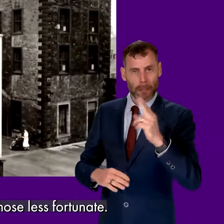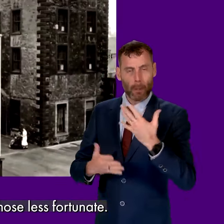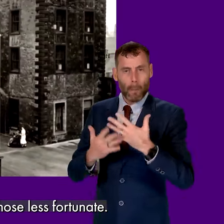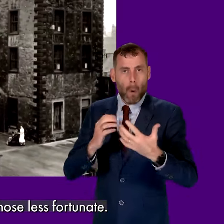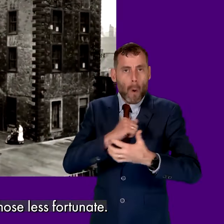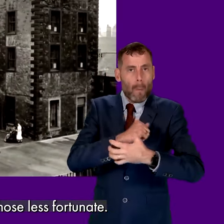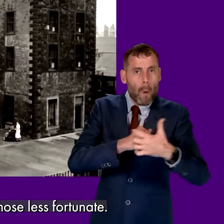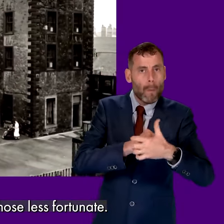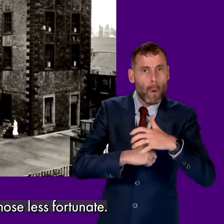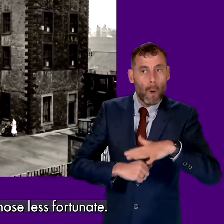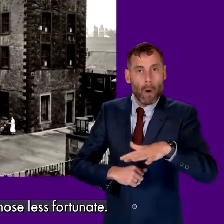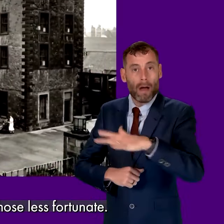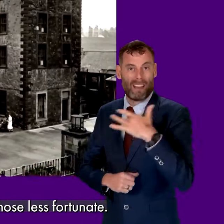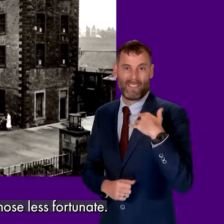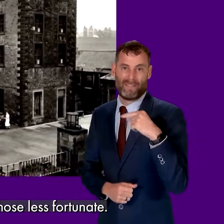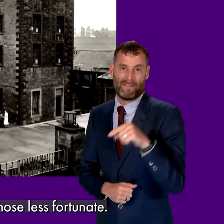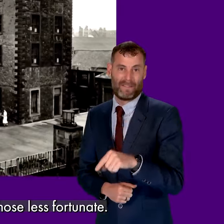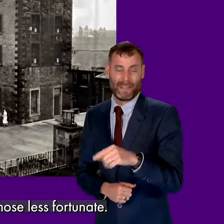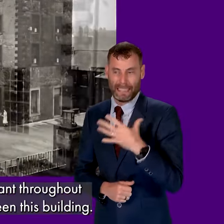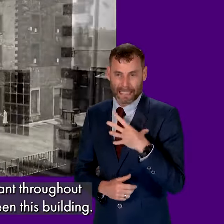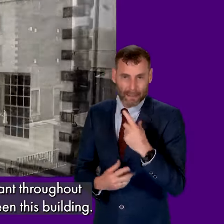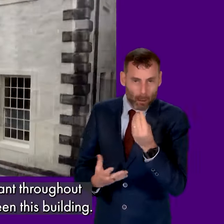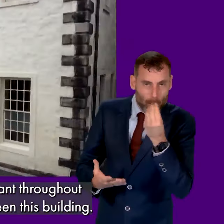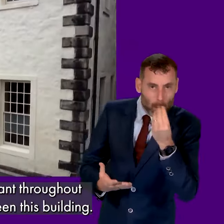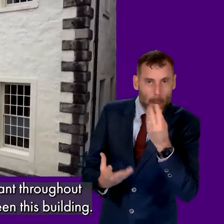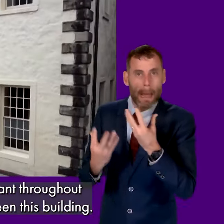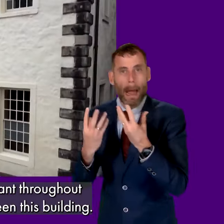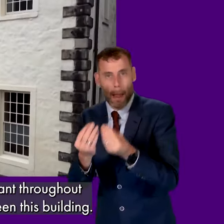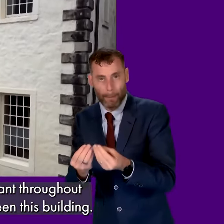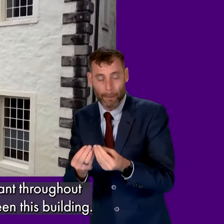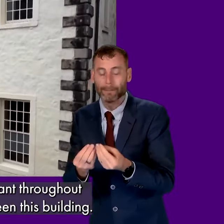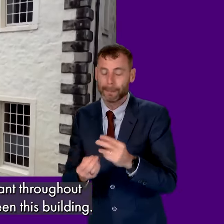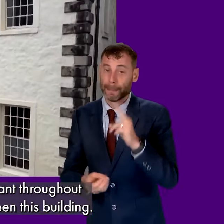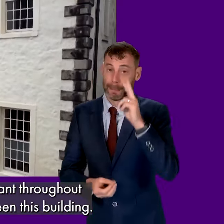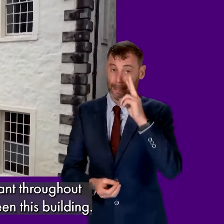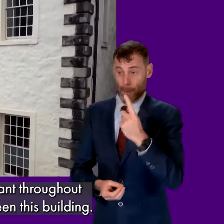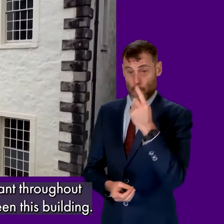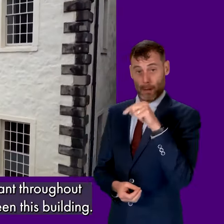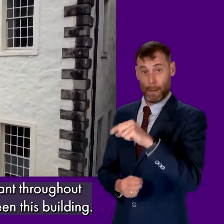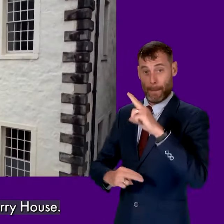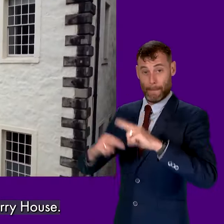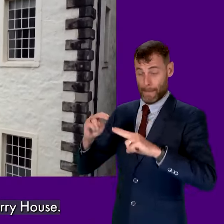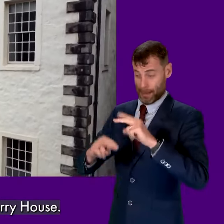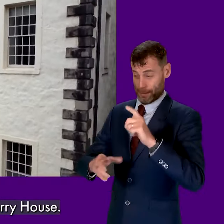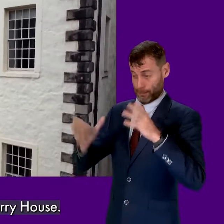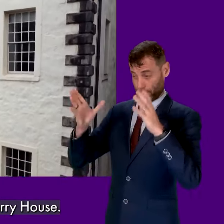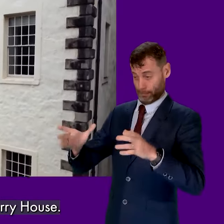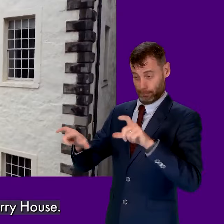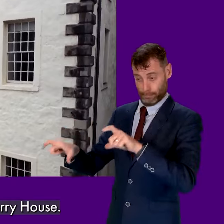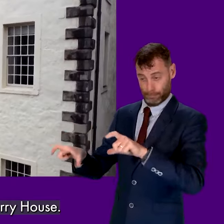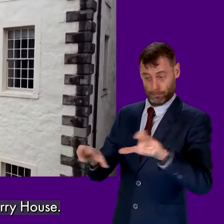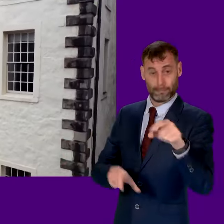became home to those less fortunate. The one constant throughout the years has been this building, Queensbury